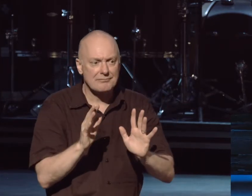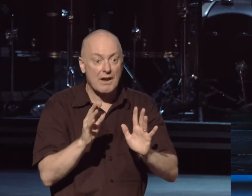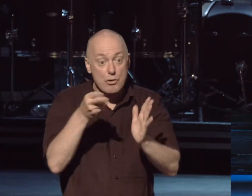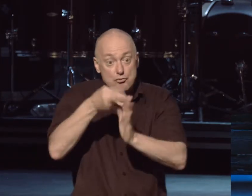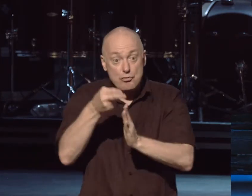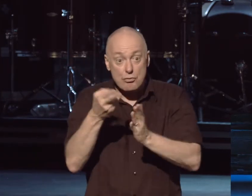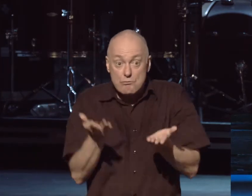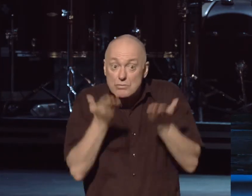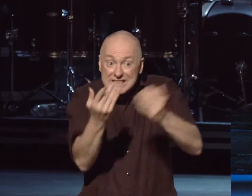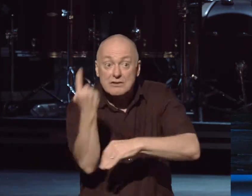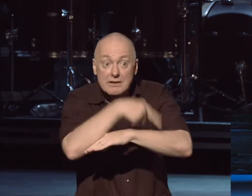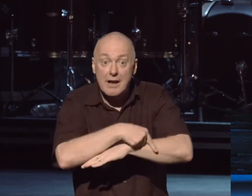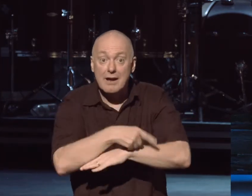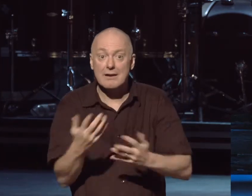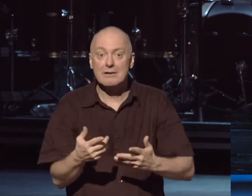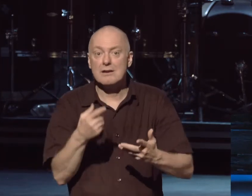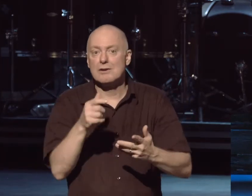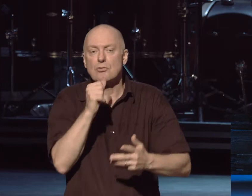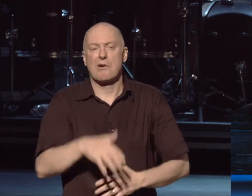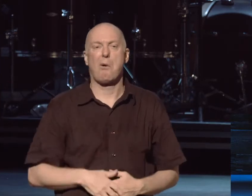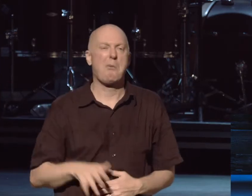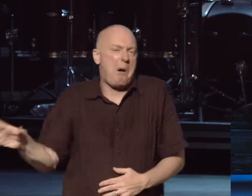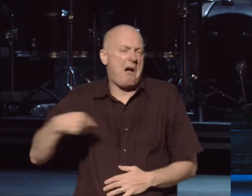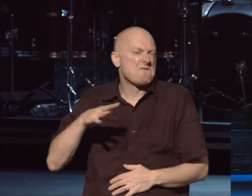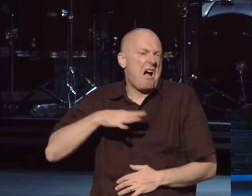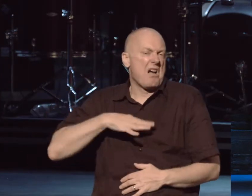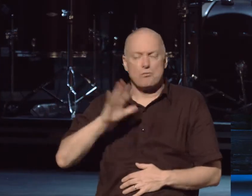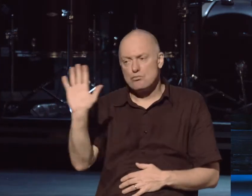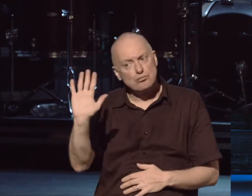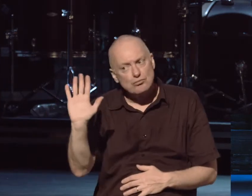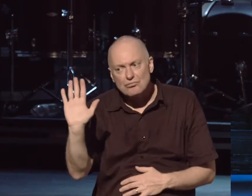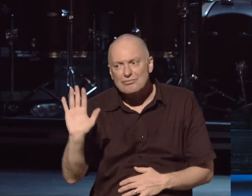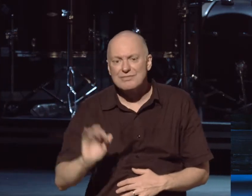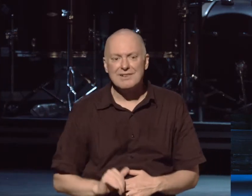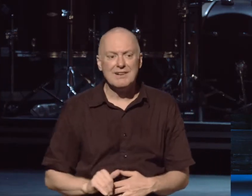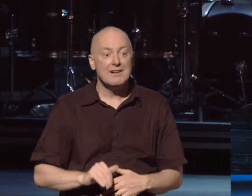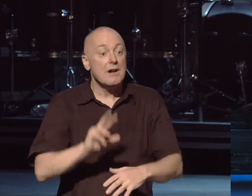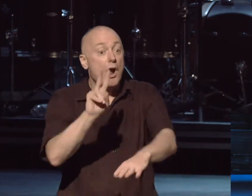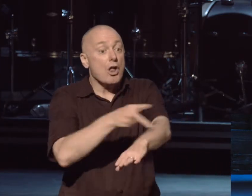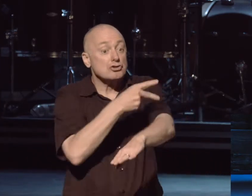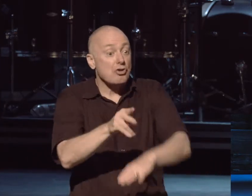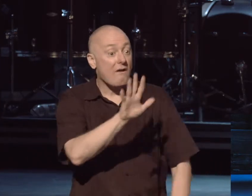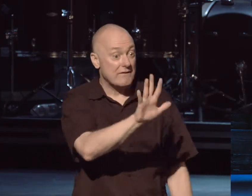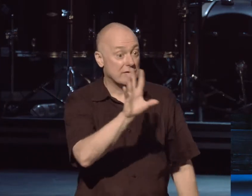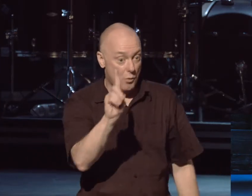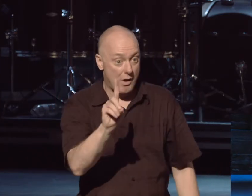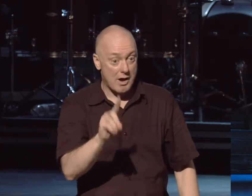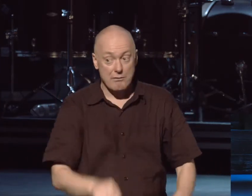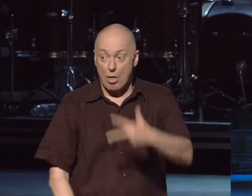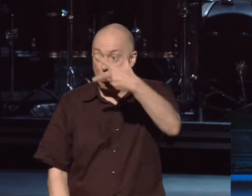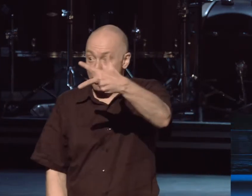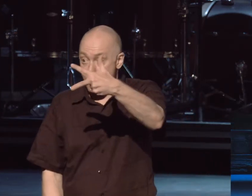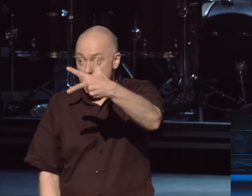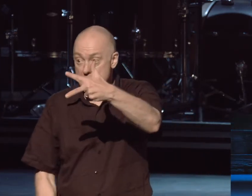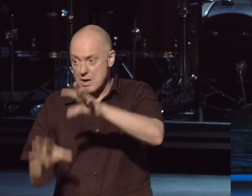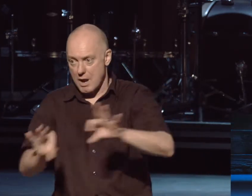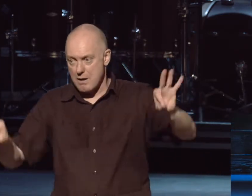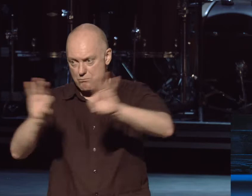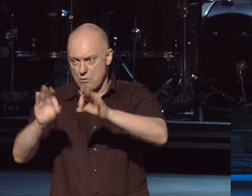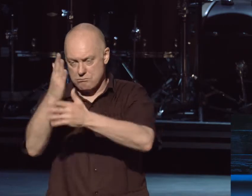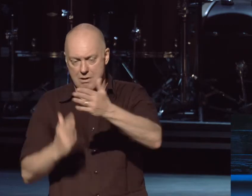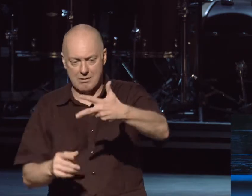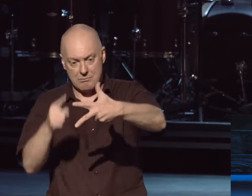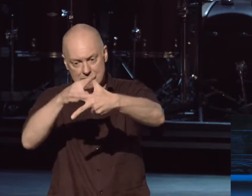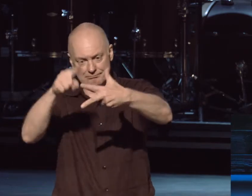us right now to think that we are beyond falling. This psalm, I suggest to you, will have three main sections